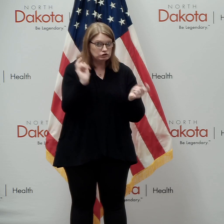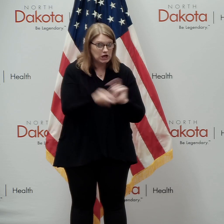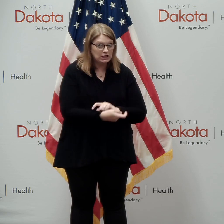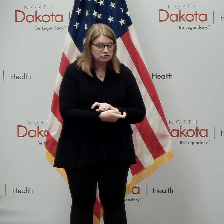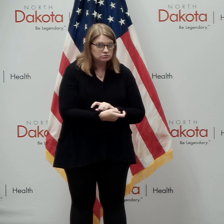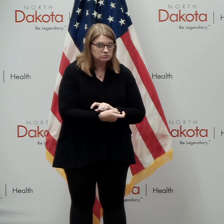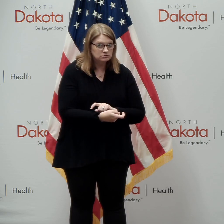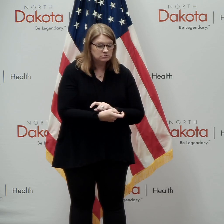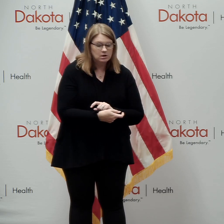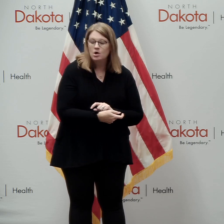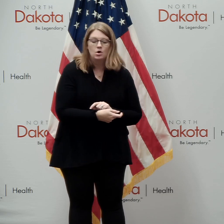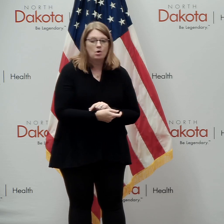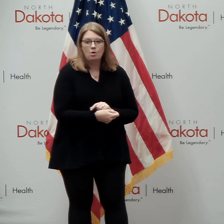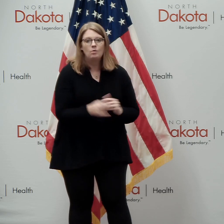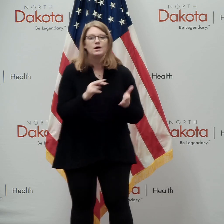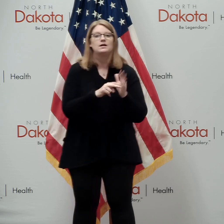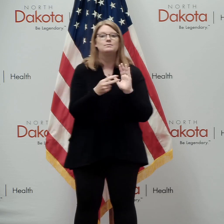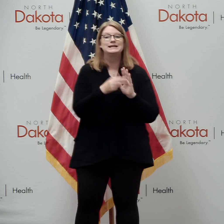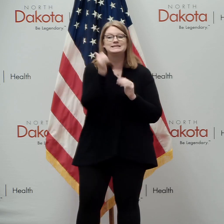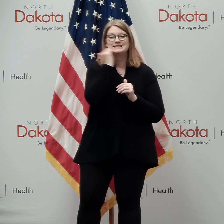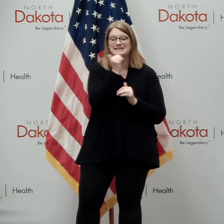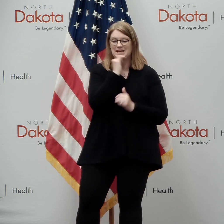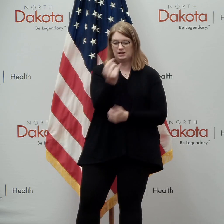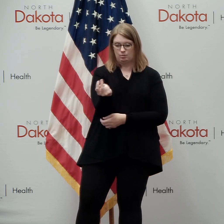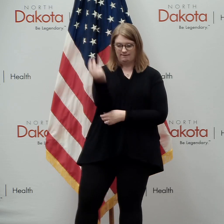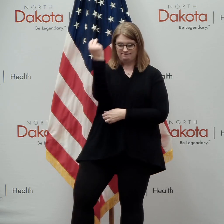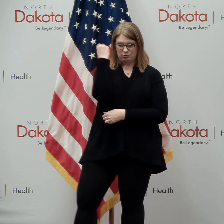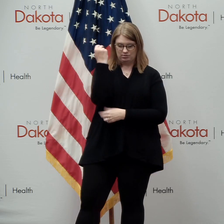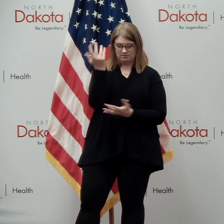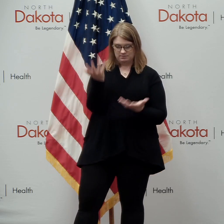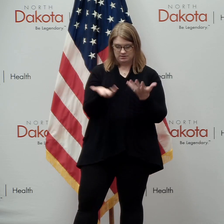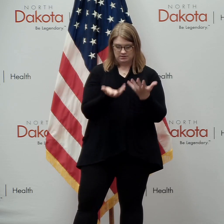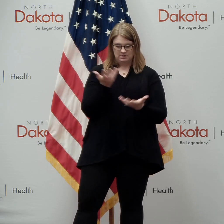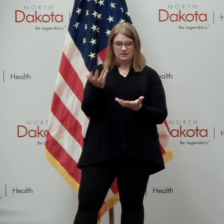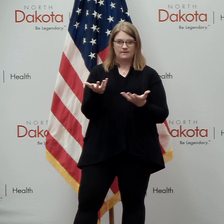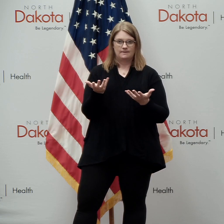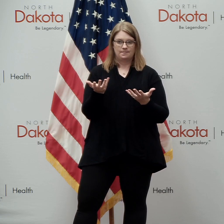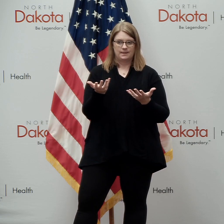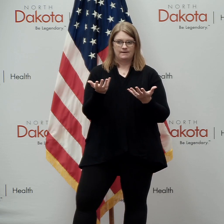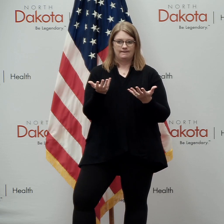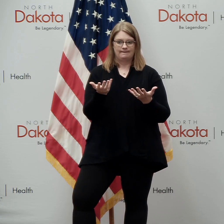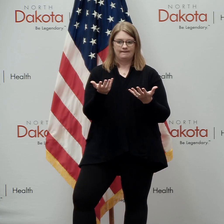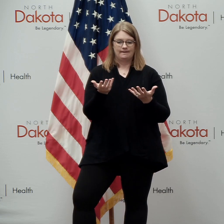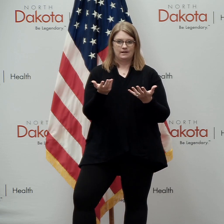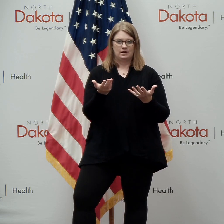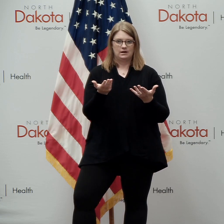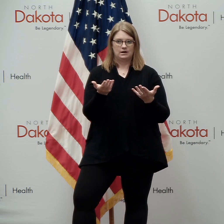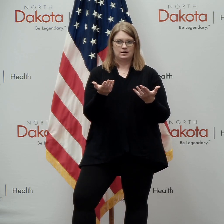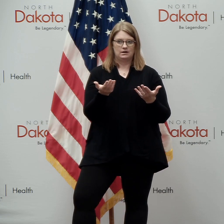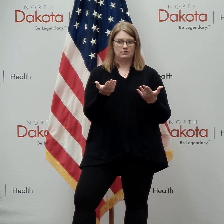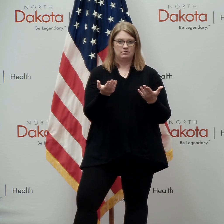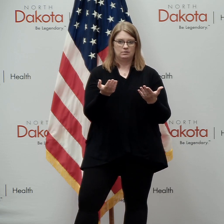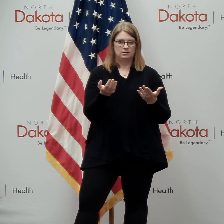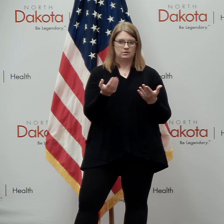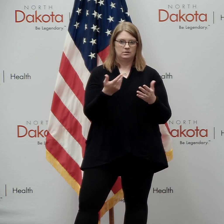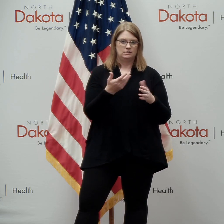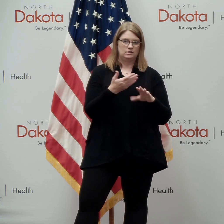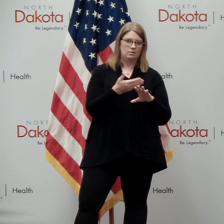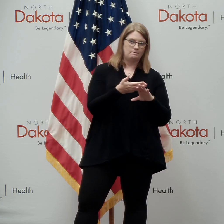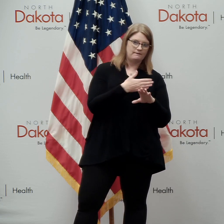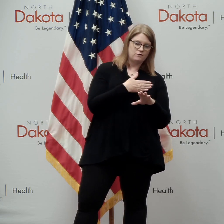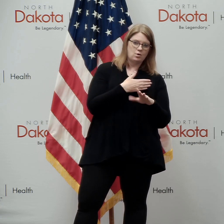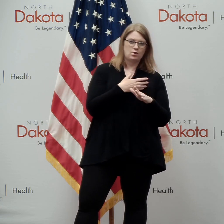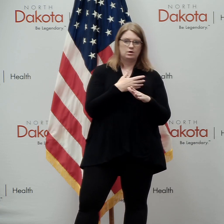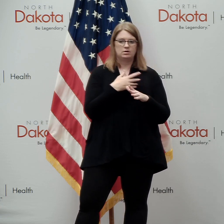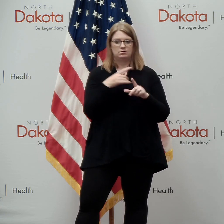be, reviewing them daily and either in front of or before we have the